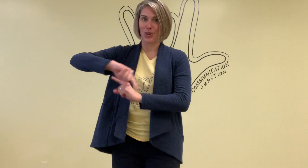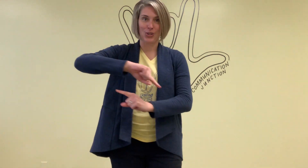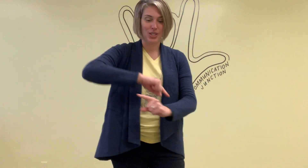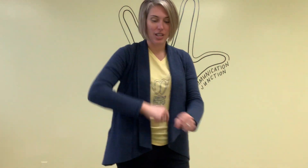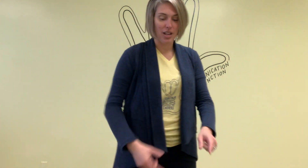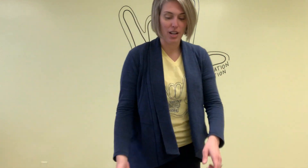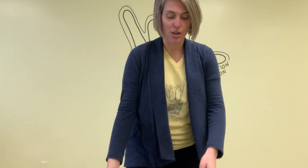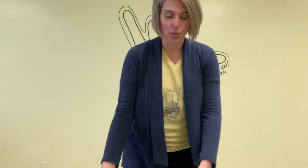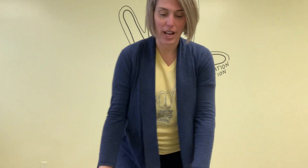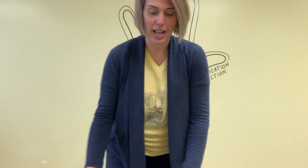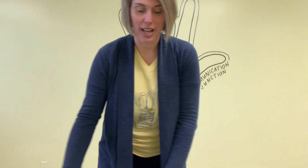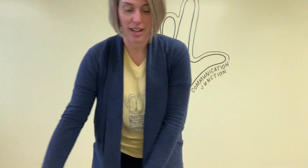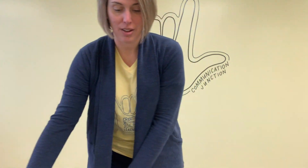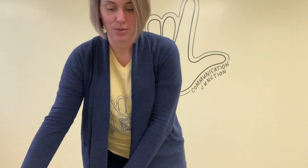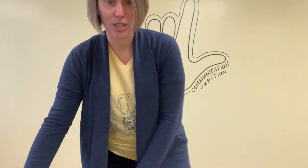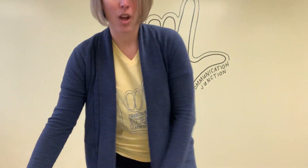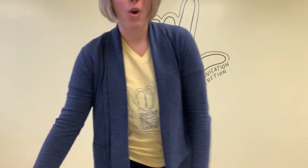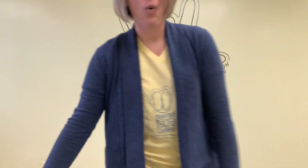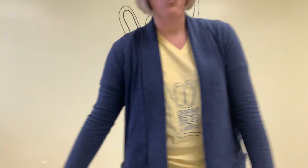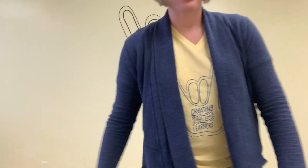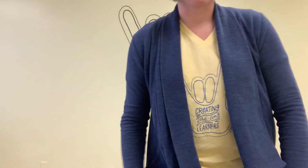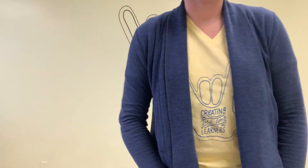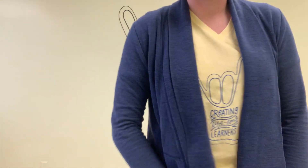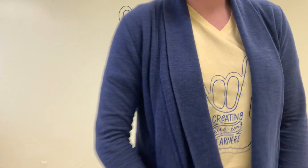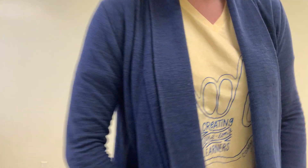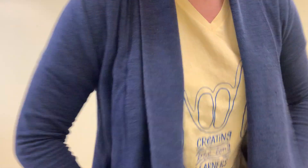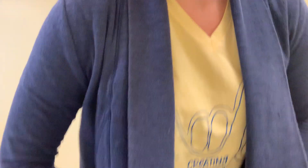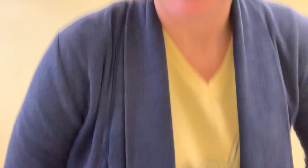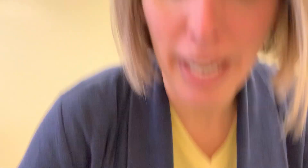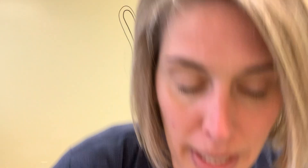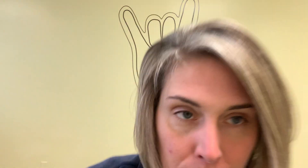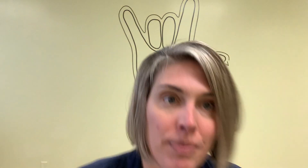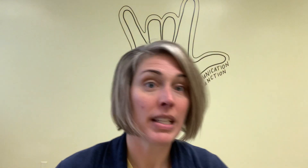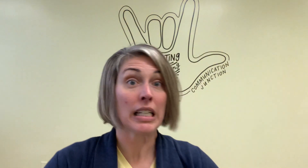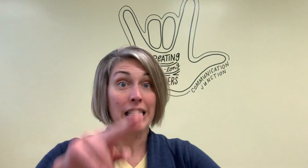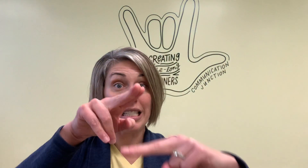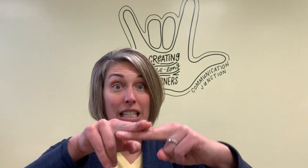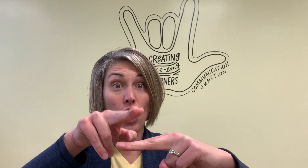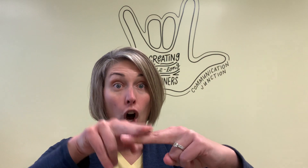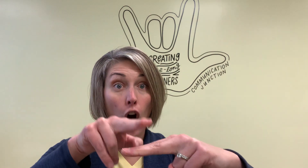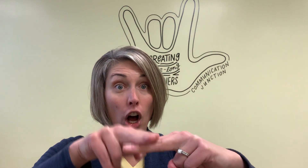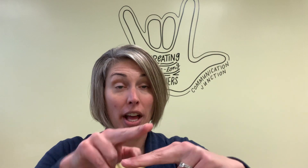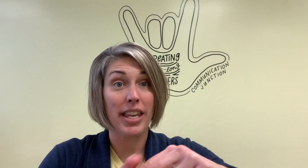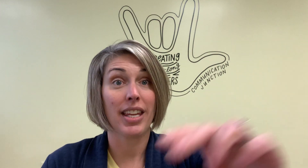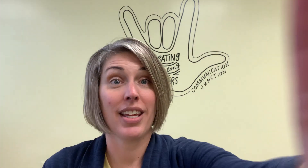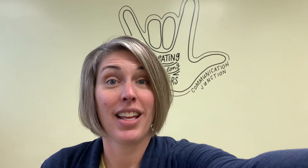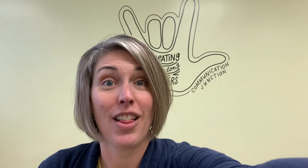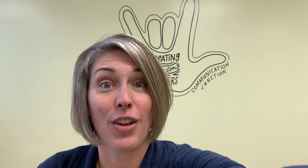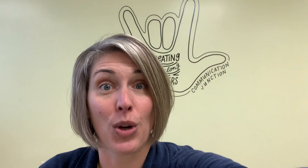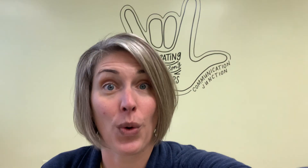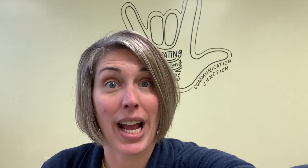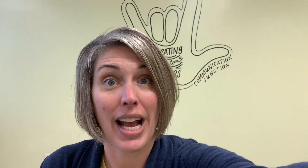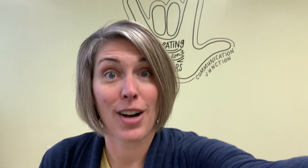turns around. 1 little bottom sits on the